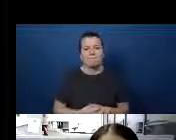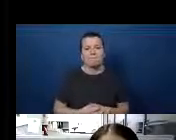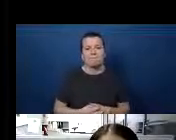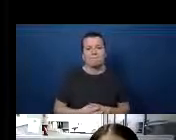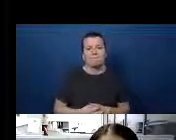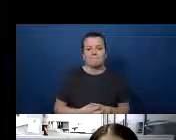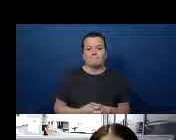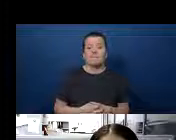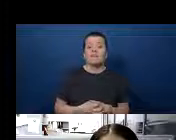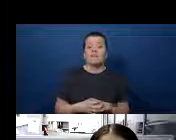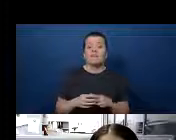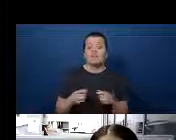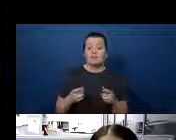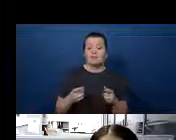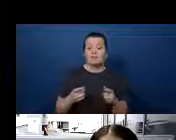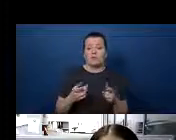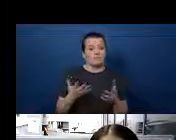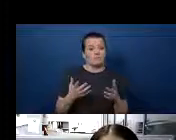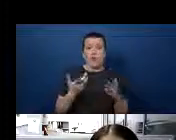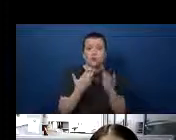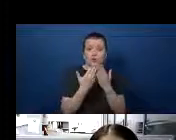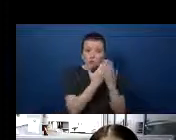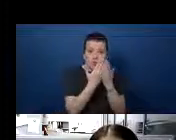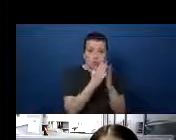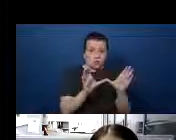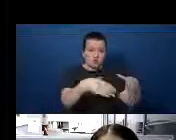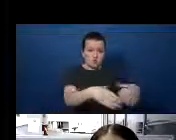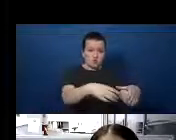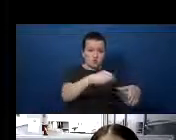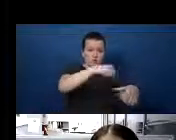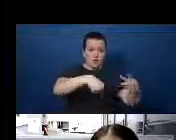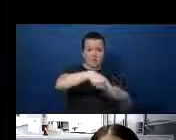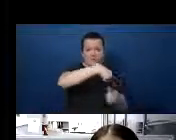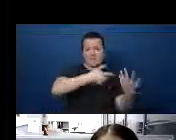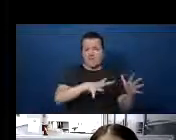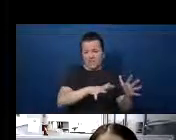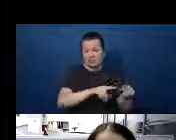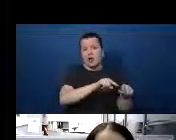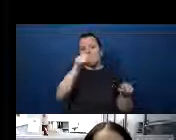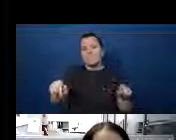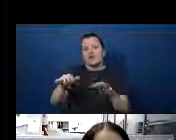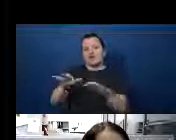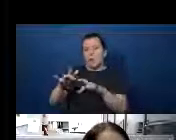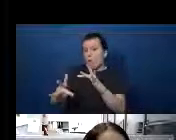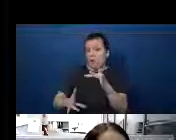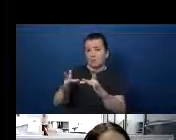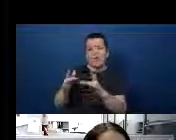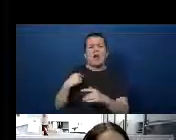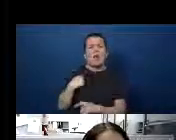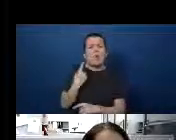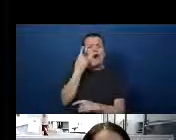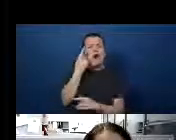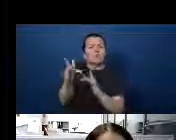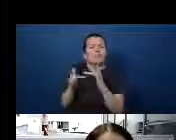and in classroom. In our focus group, cyberbullying was mentioned by one participant. A